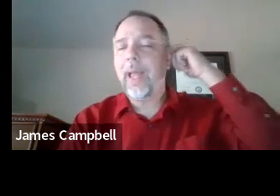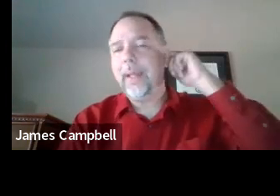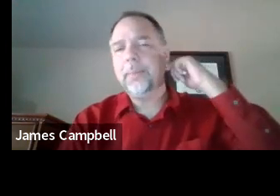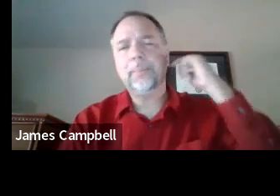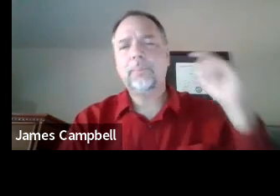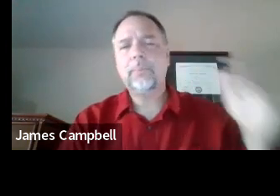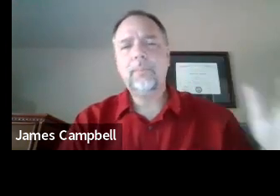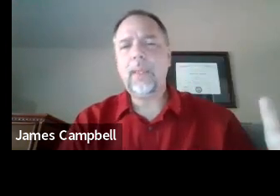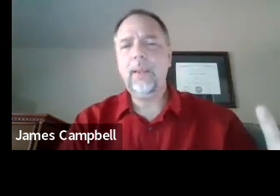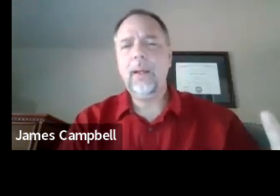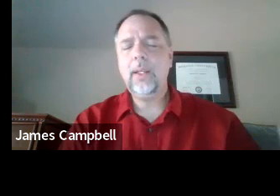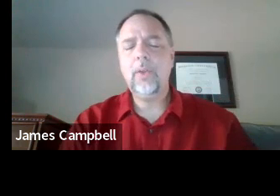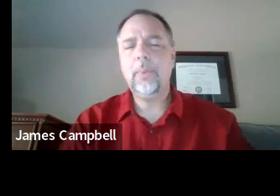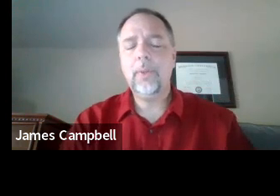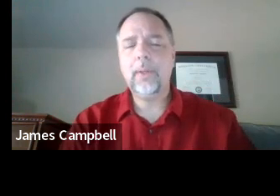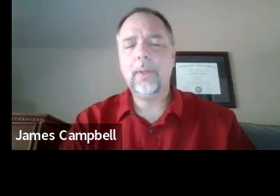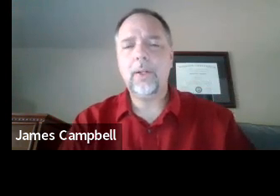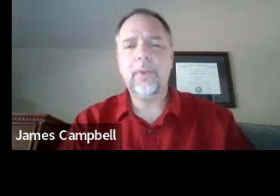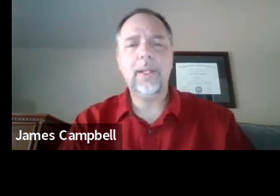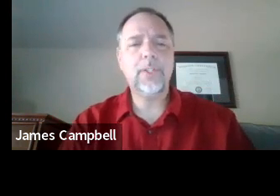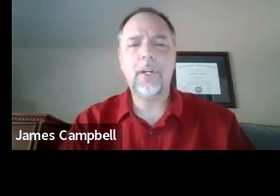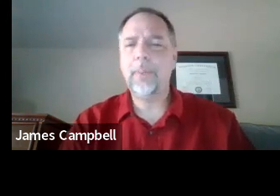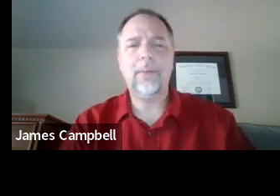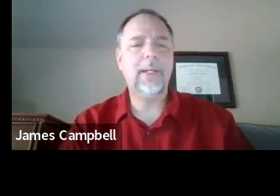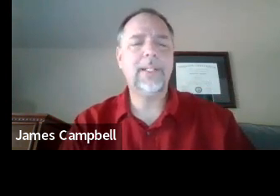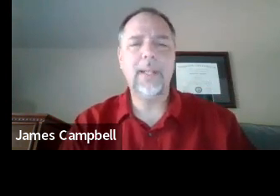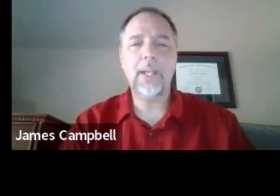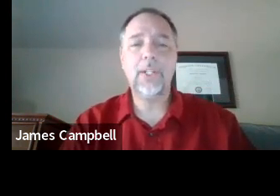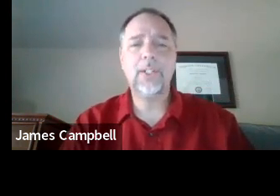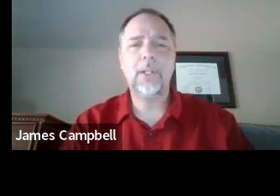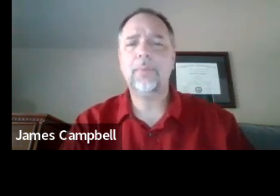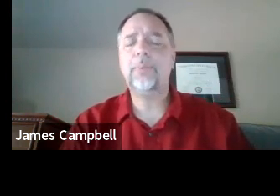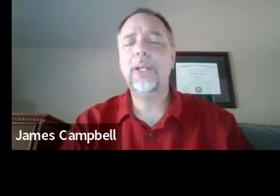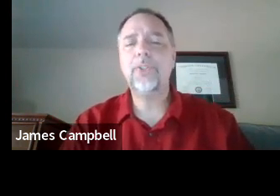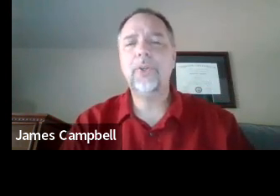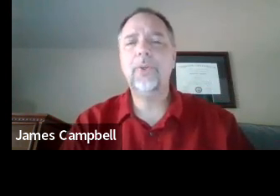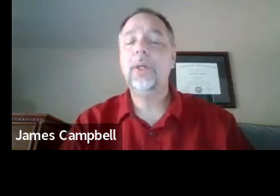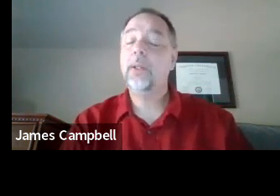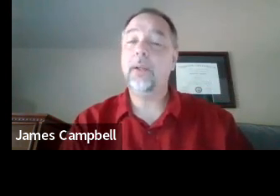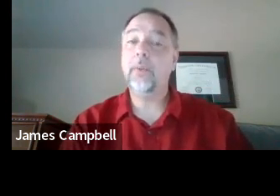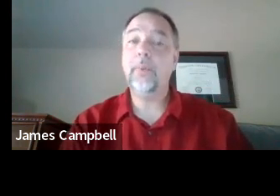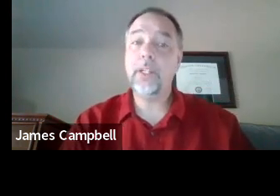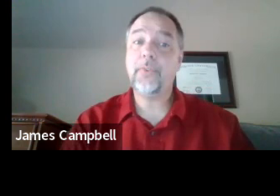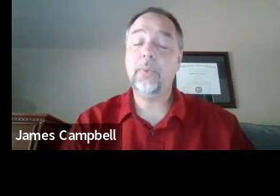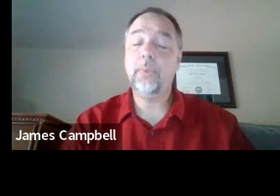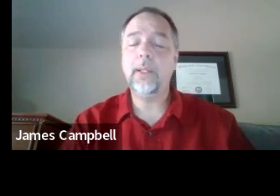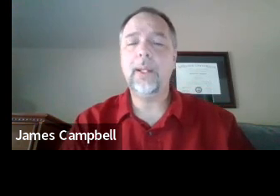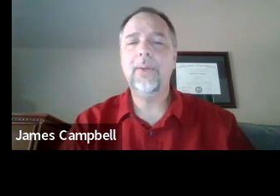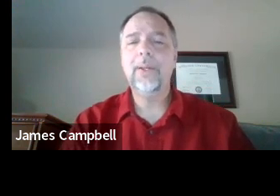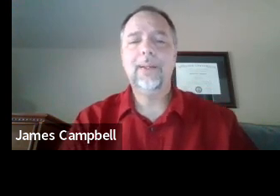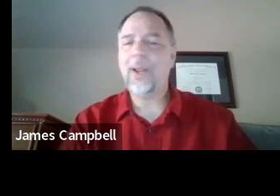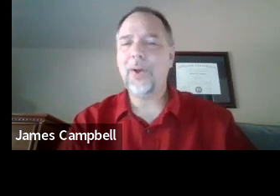movie Gladiator. The characters are very determined. They're very tenacious. They're pretty shrewd. They're a little bit vengeful,